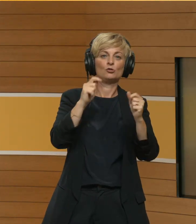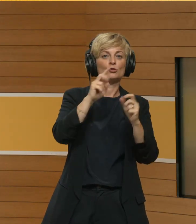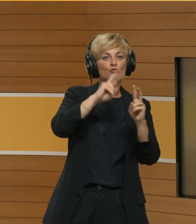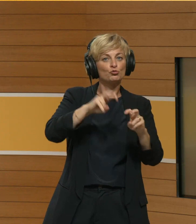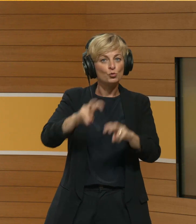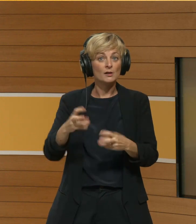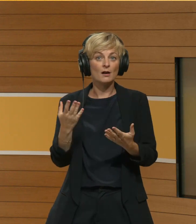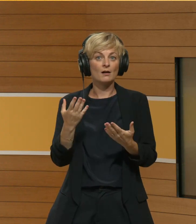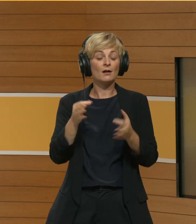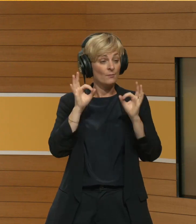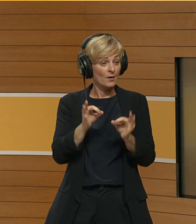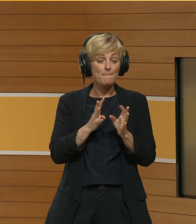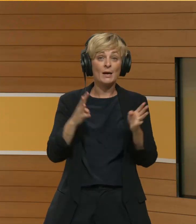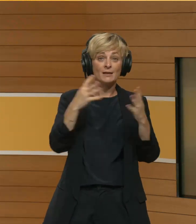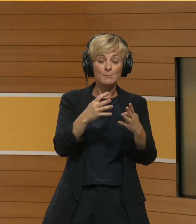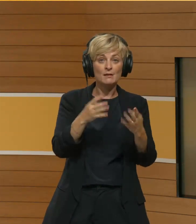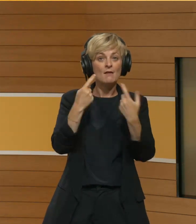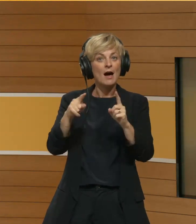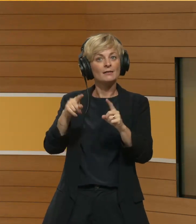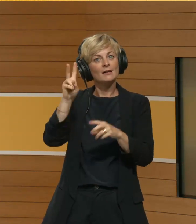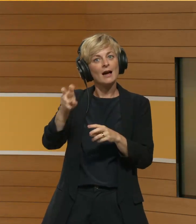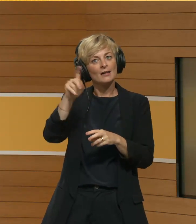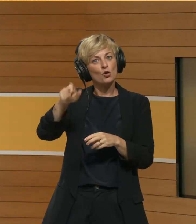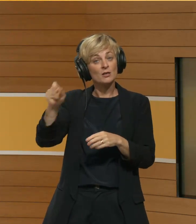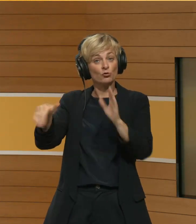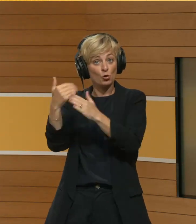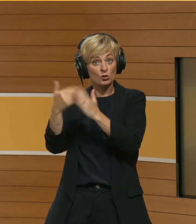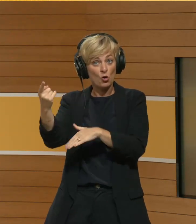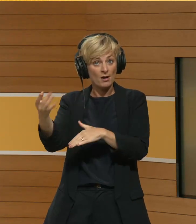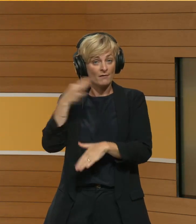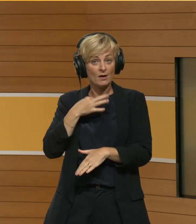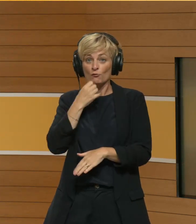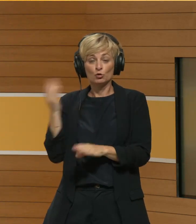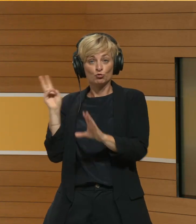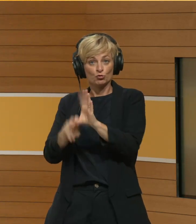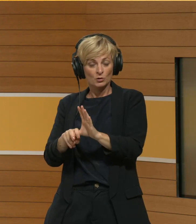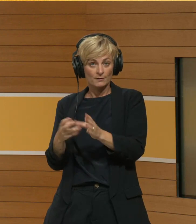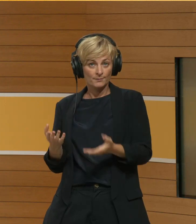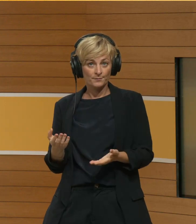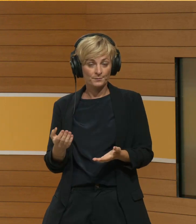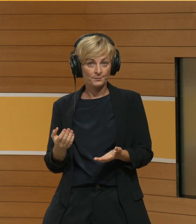to join the study, and in the beginning it was still possible. Of course, now towards the end it's difficult.